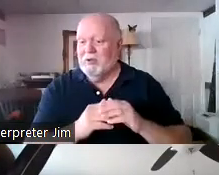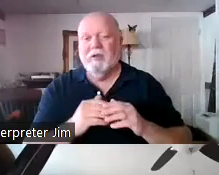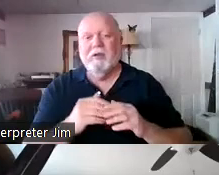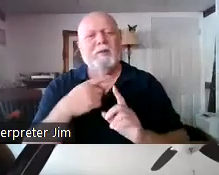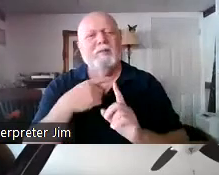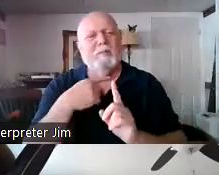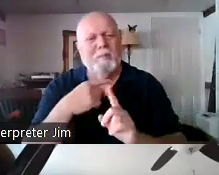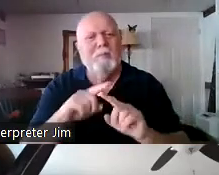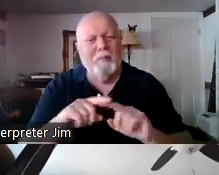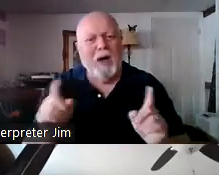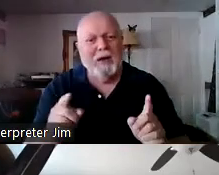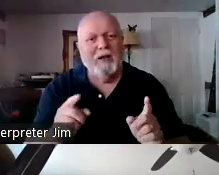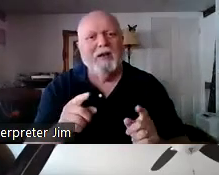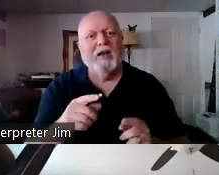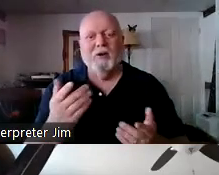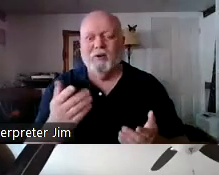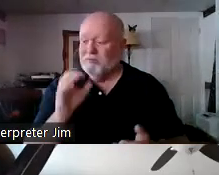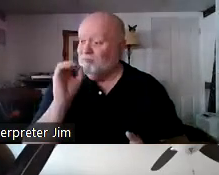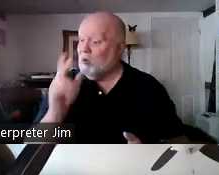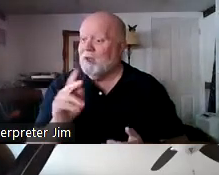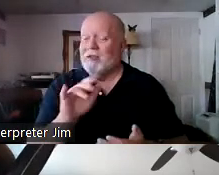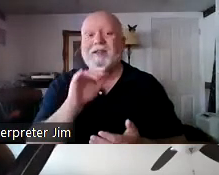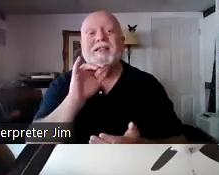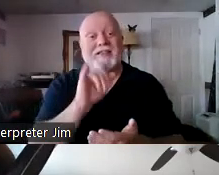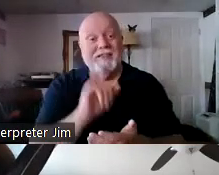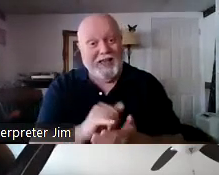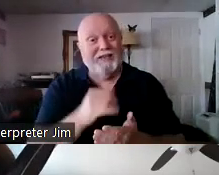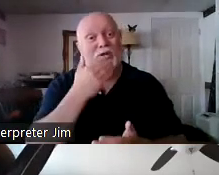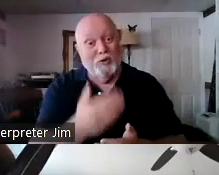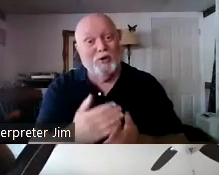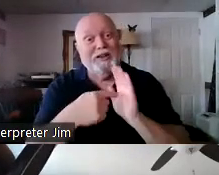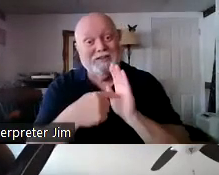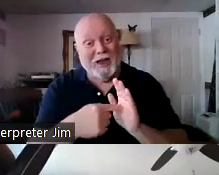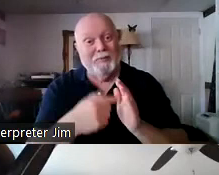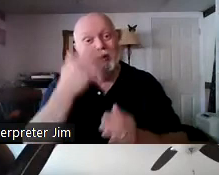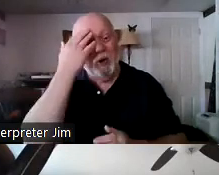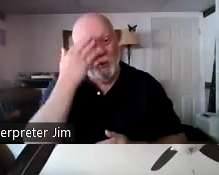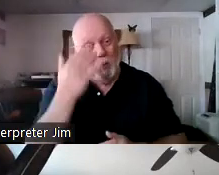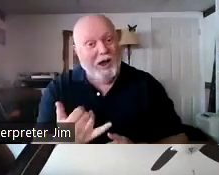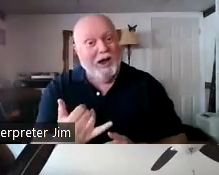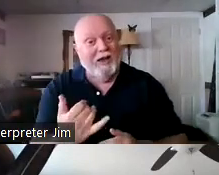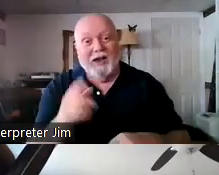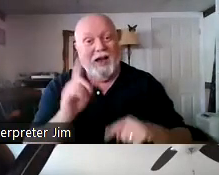is, an example of why I can't watch it, even though it did not make me want to gamble. It didn't trigger me. It didn't give me any urges.